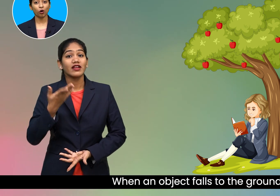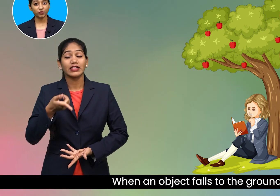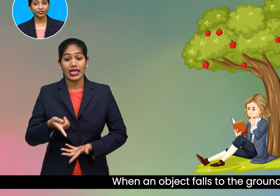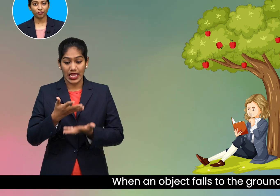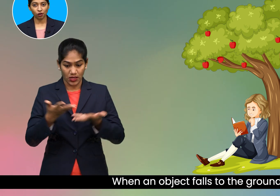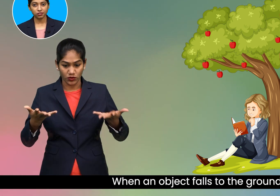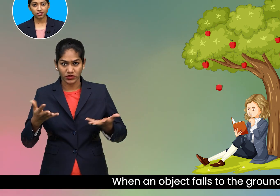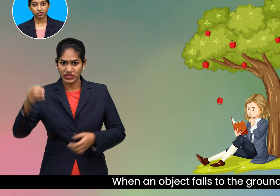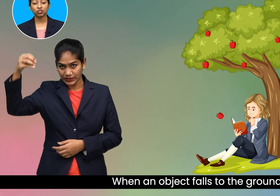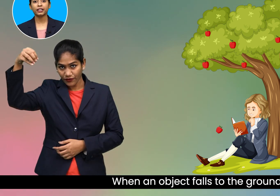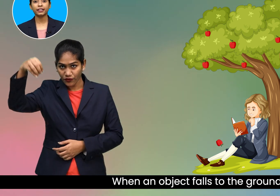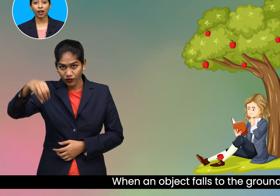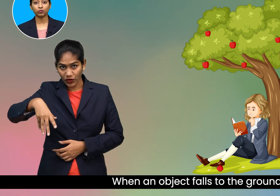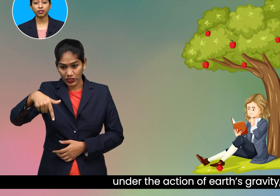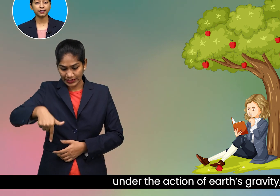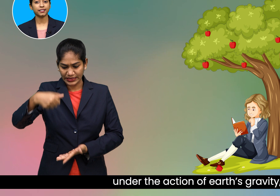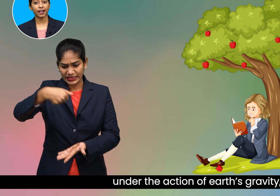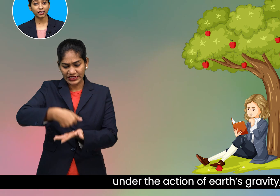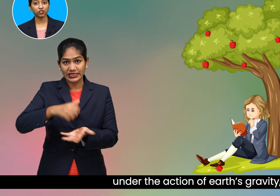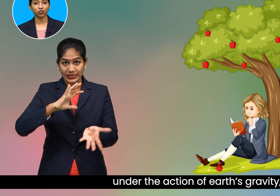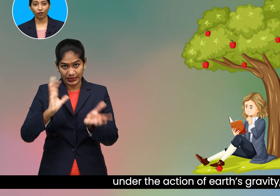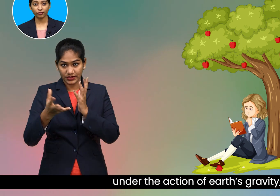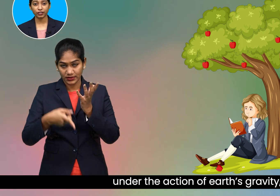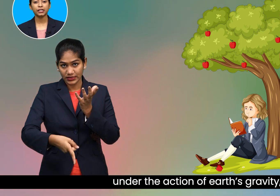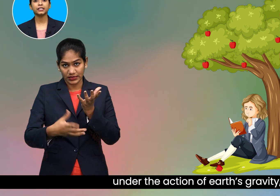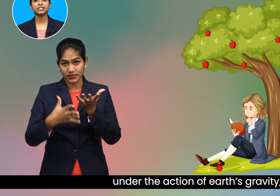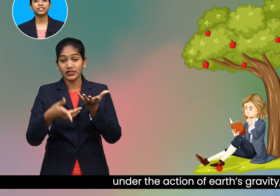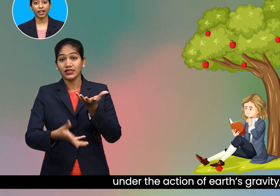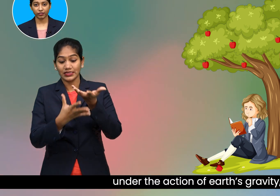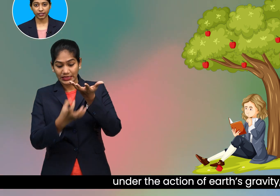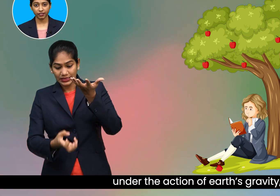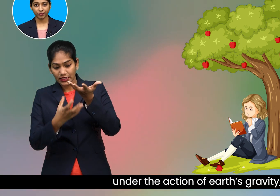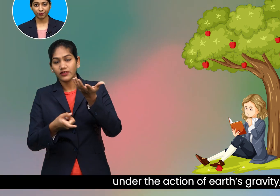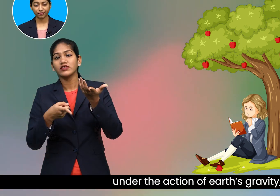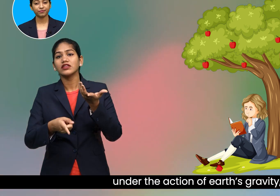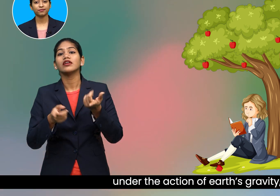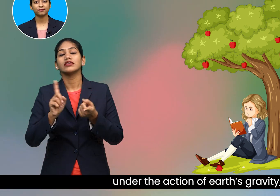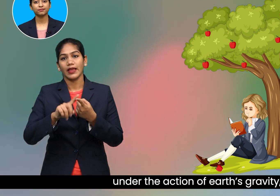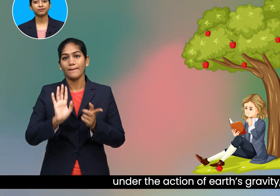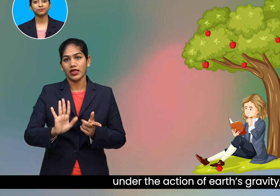When an object falls to the ground under the action of Earth's gravity,